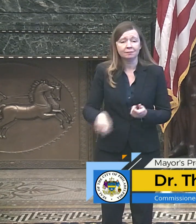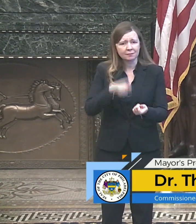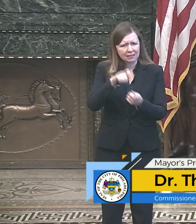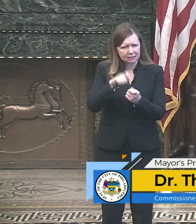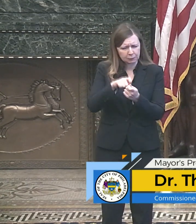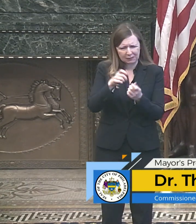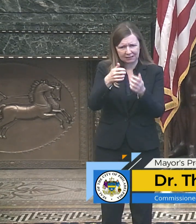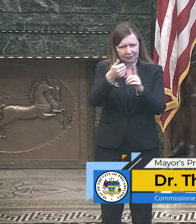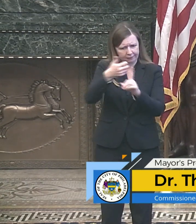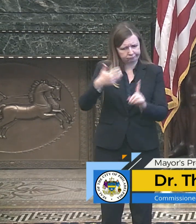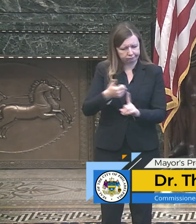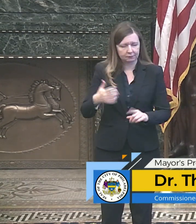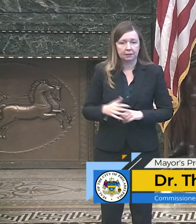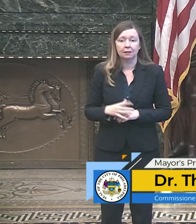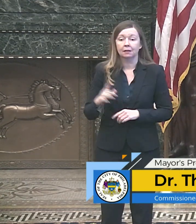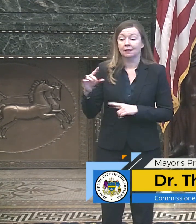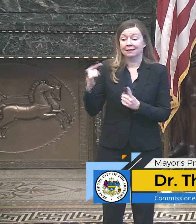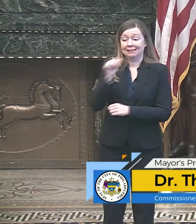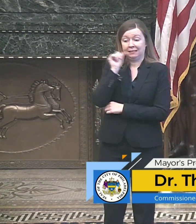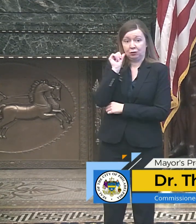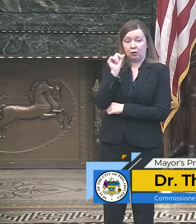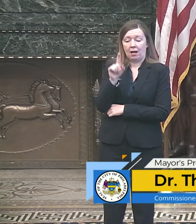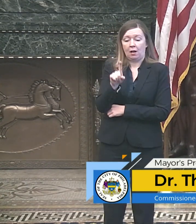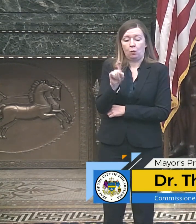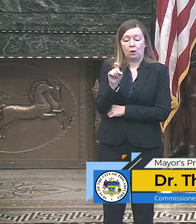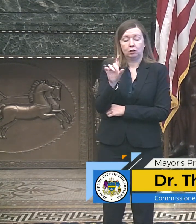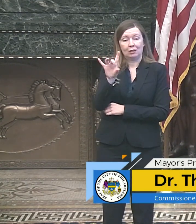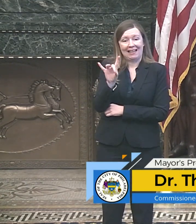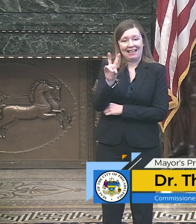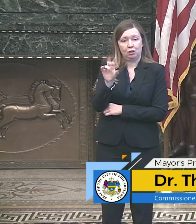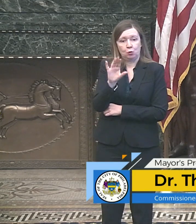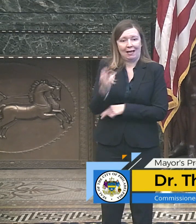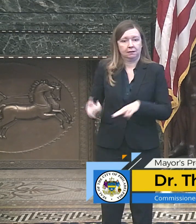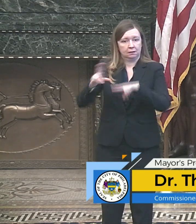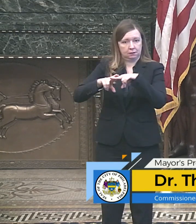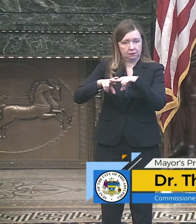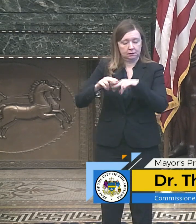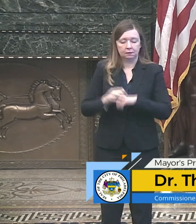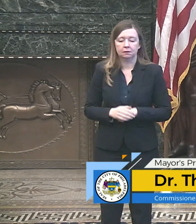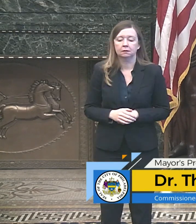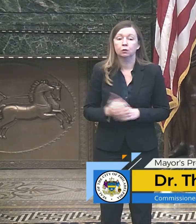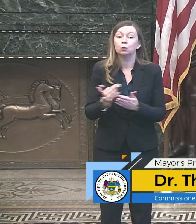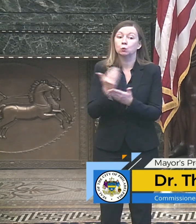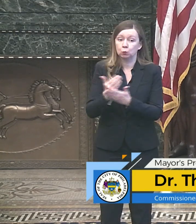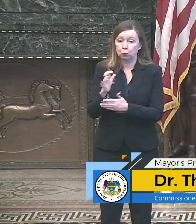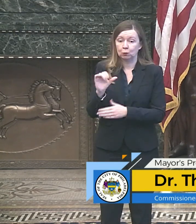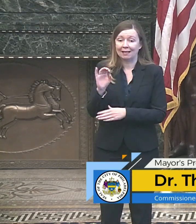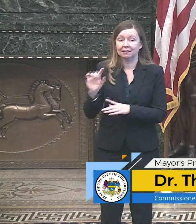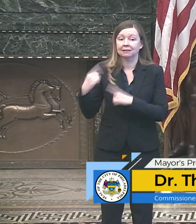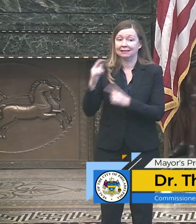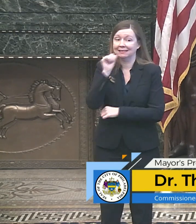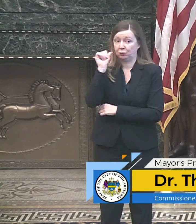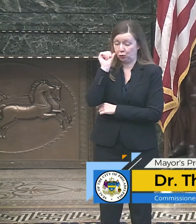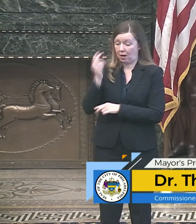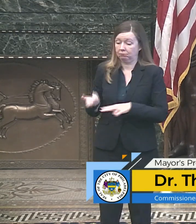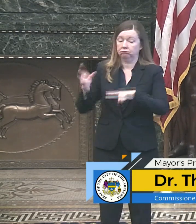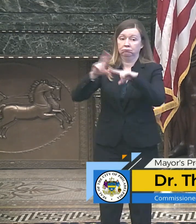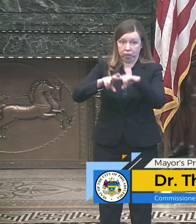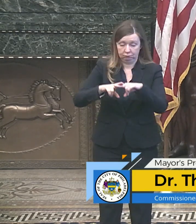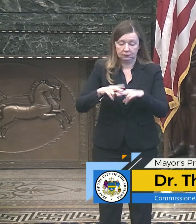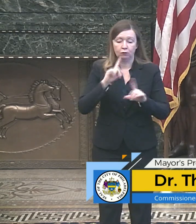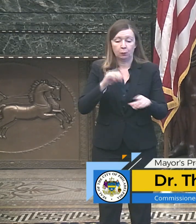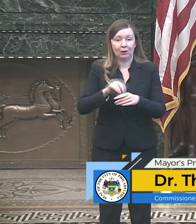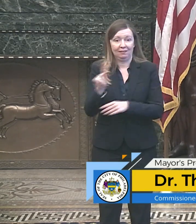here. Since yesterday, we've had 182 new cases of coronavirus infection reported